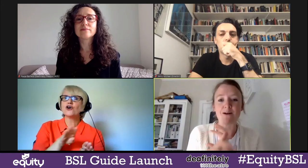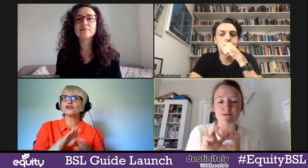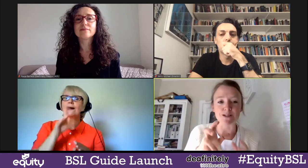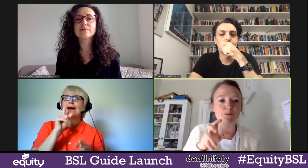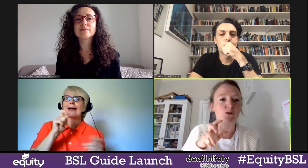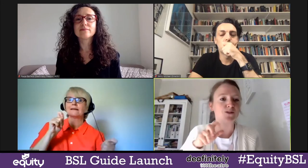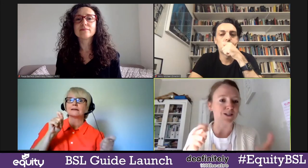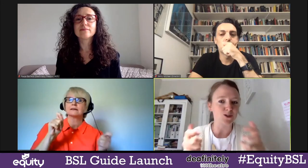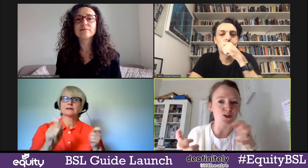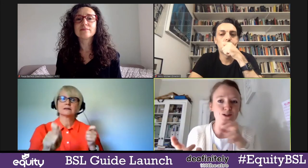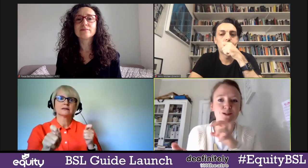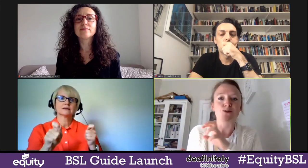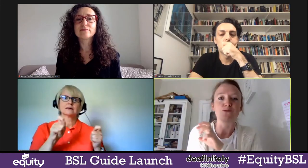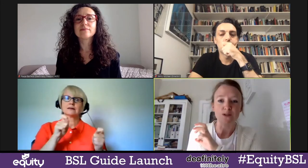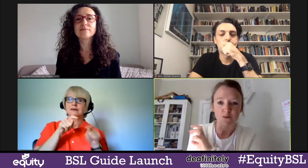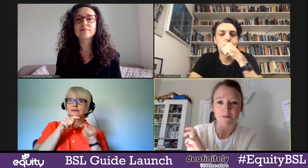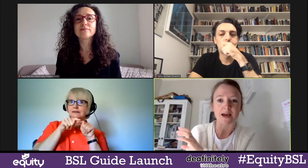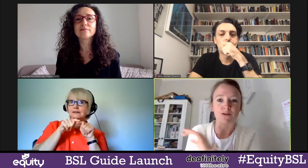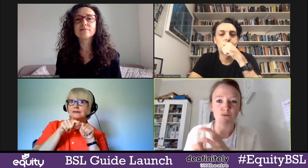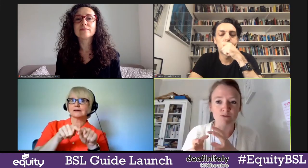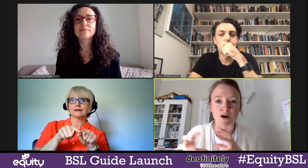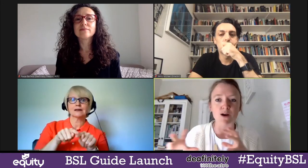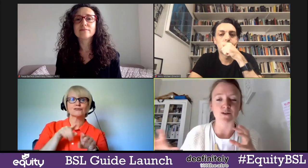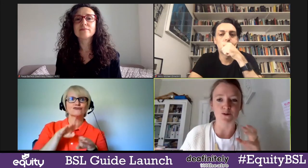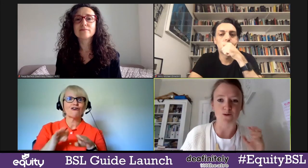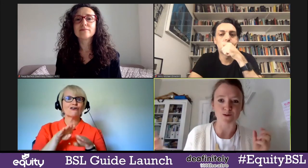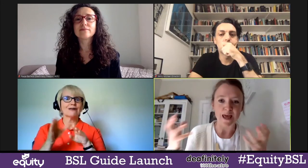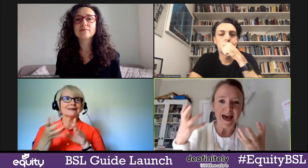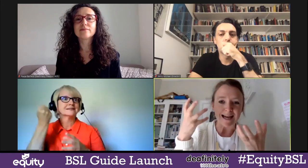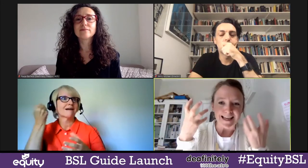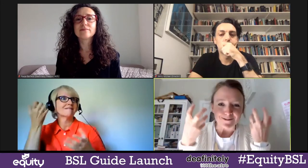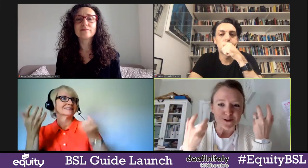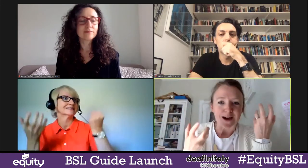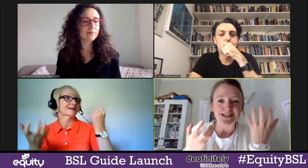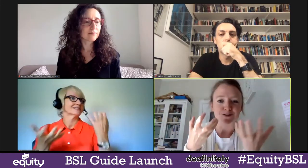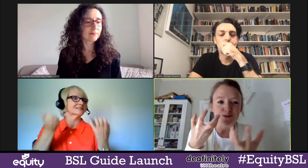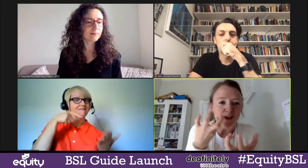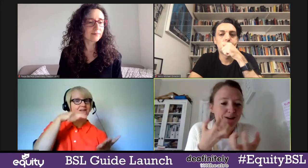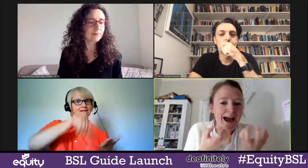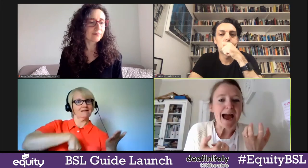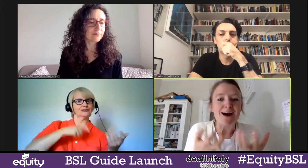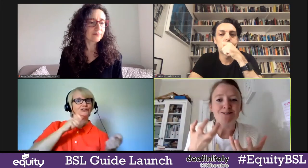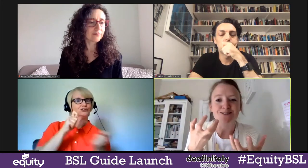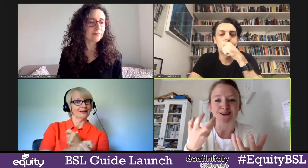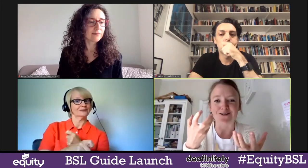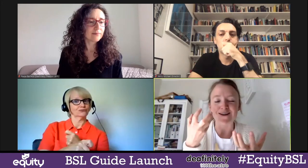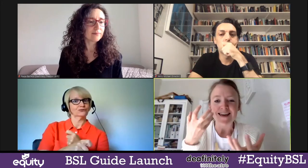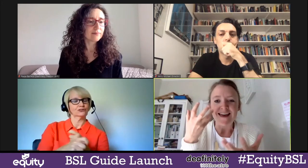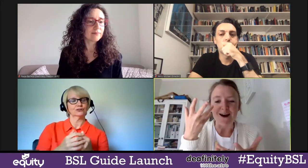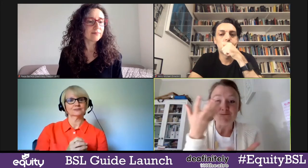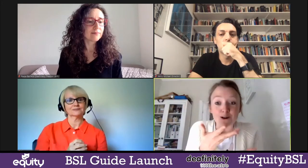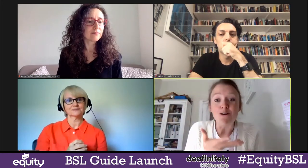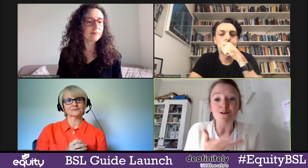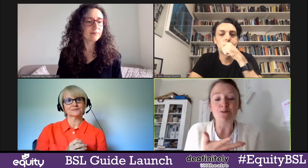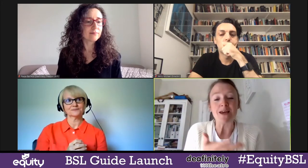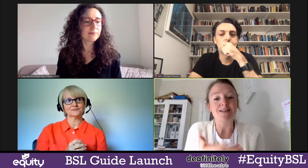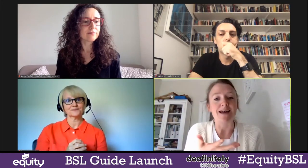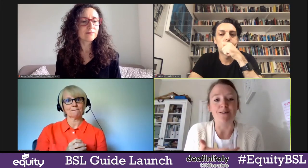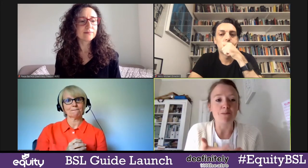it responded to the discoveries we made through rehearsals. And even trying to figure out how to record BSL on the